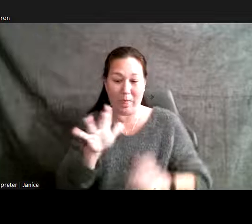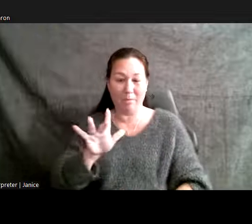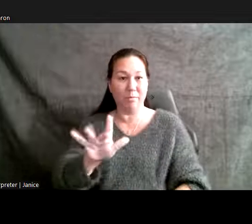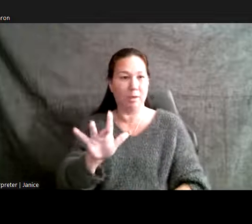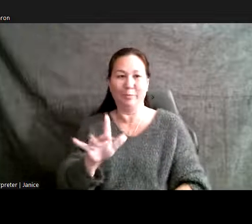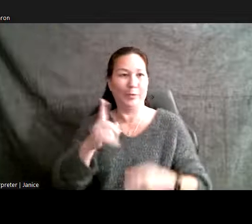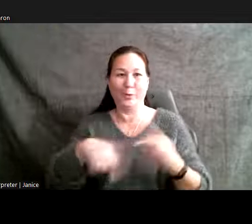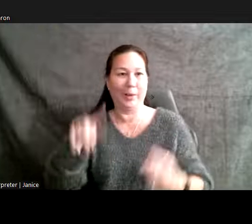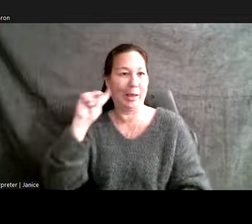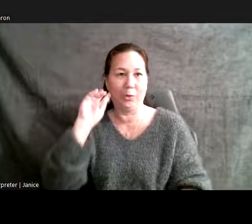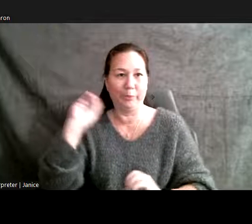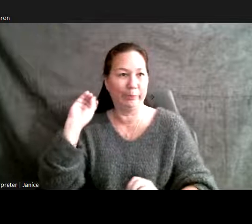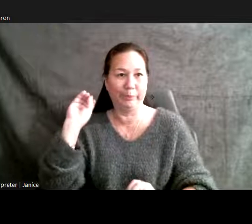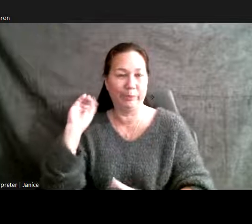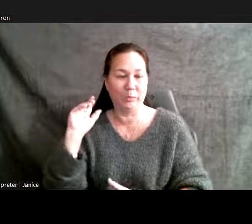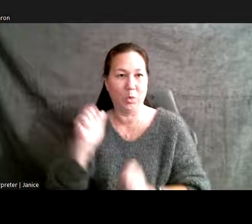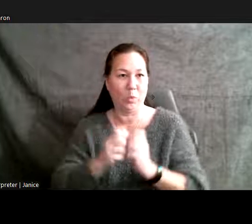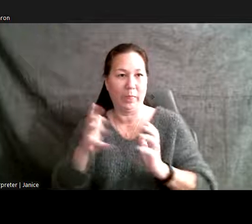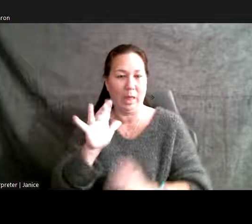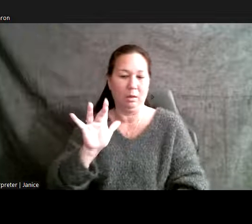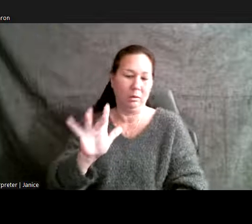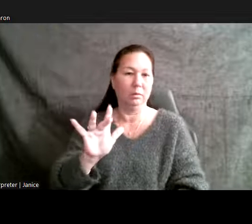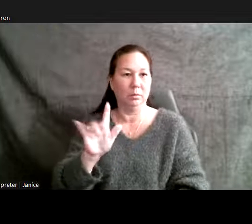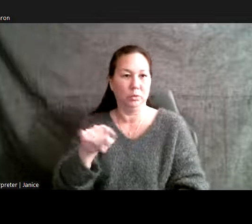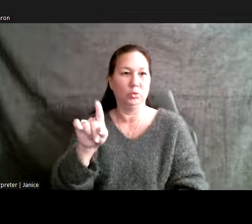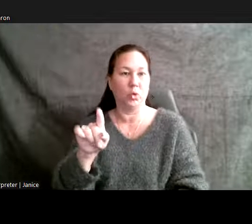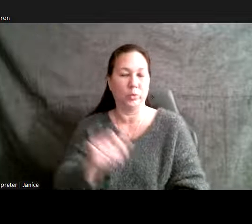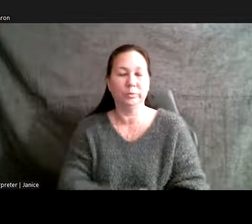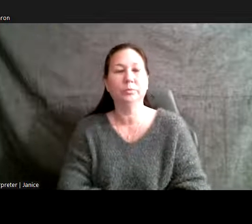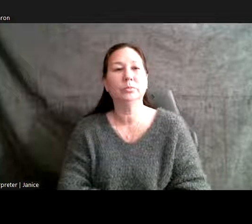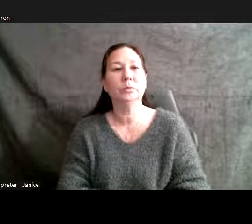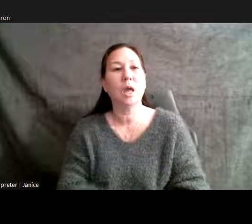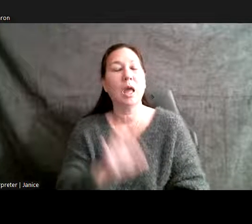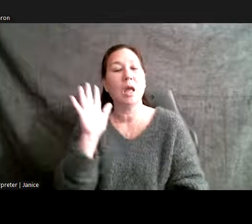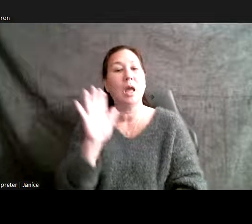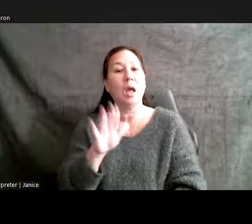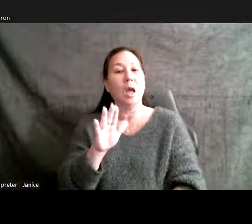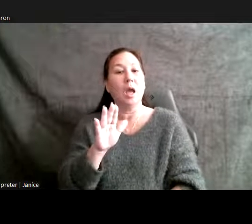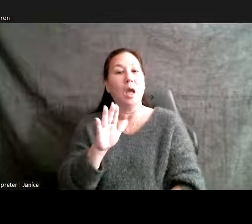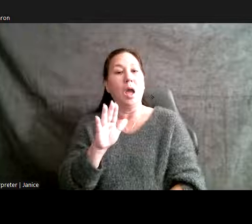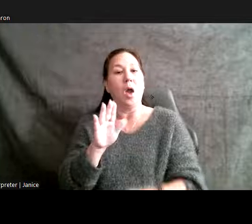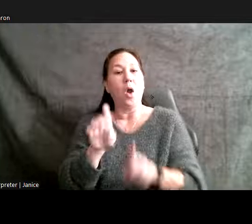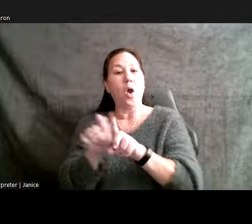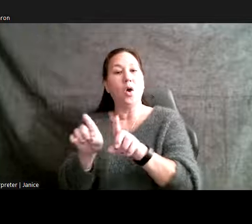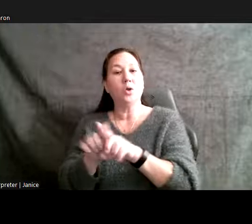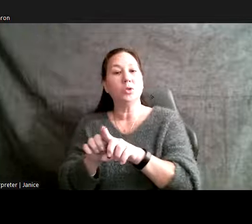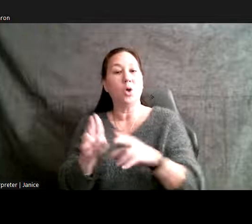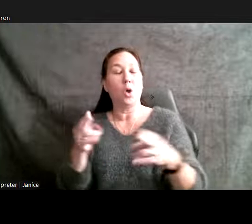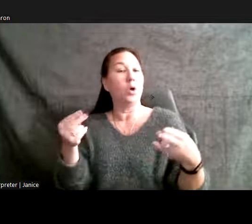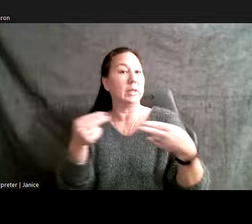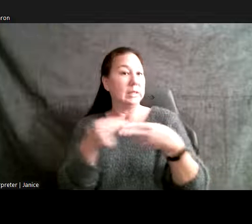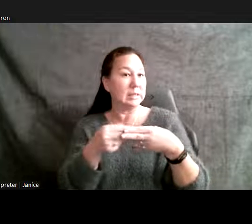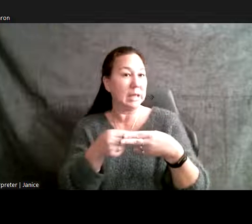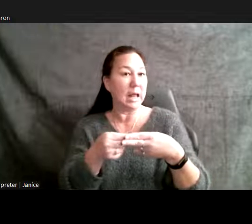English. And a last reminder that translated versions of the presentation slides are available at the